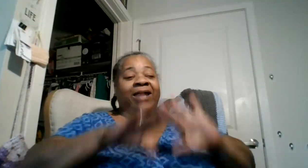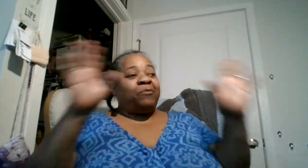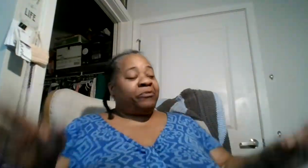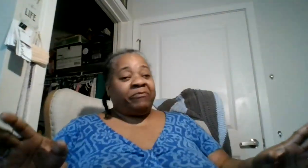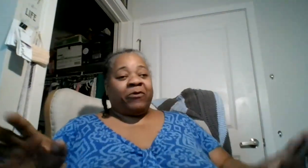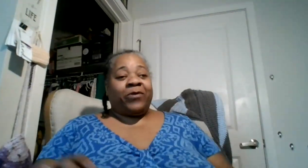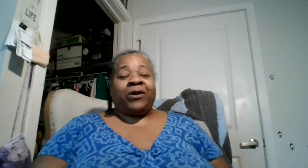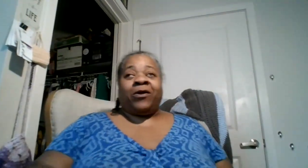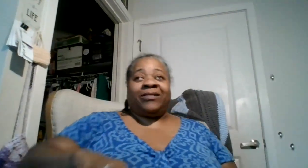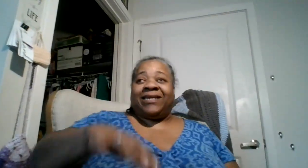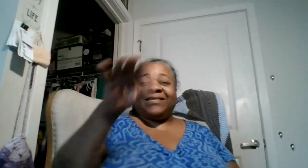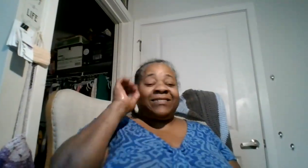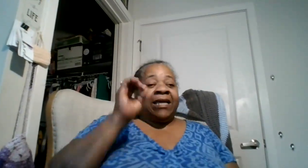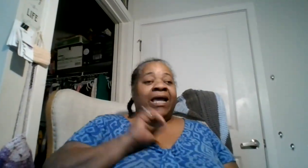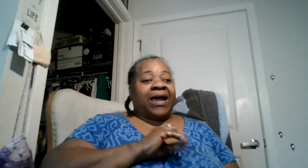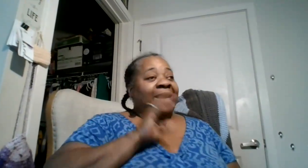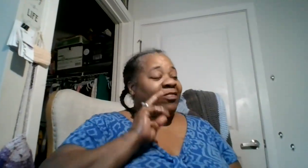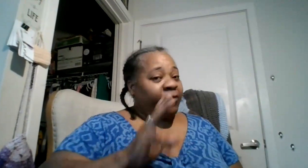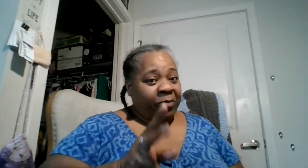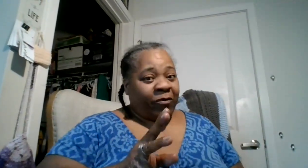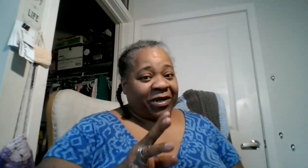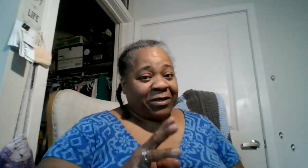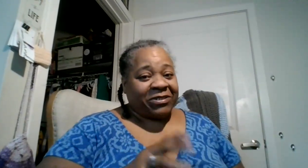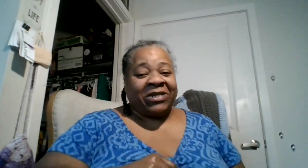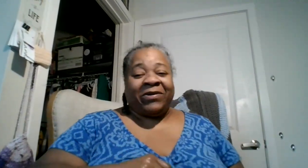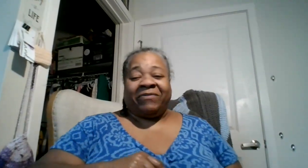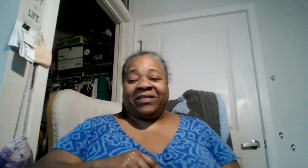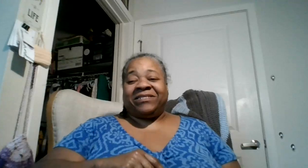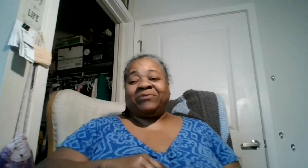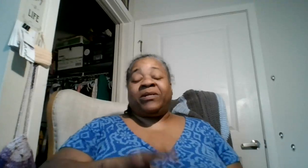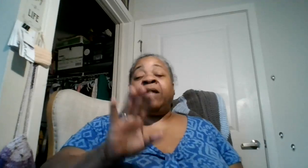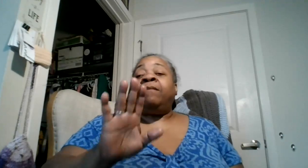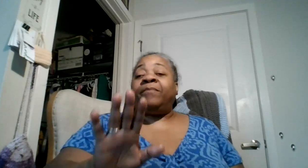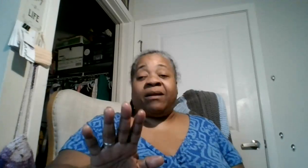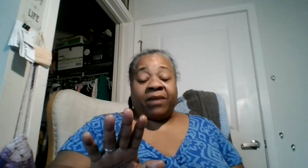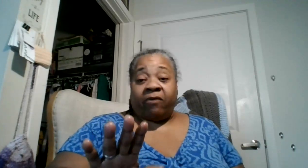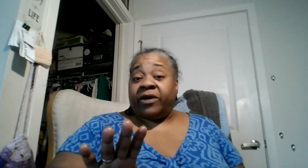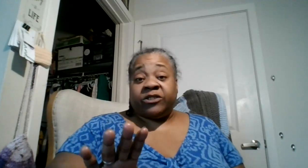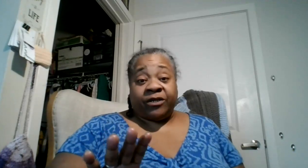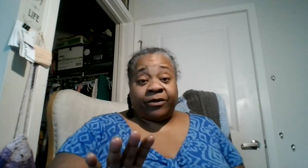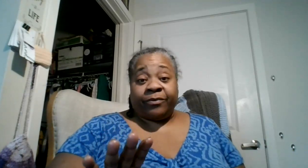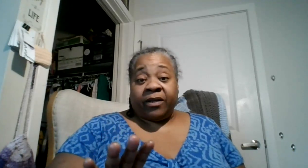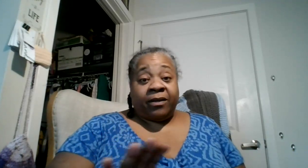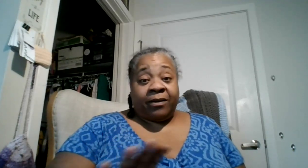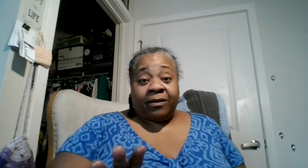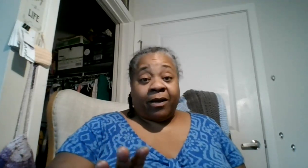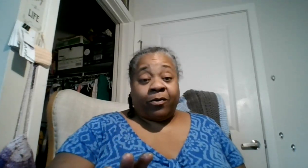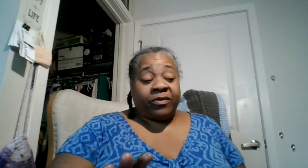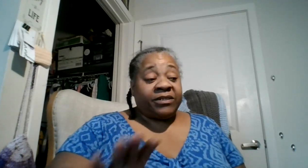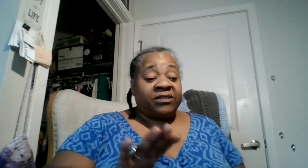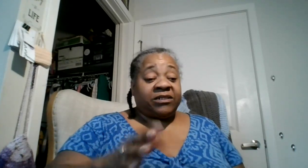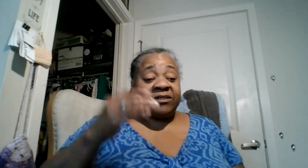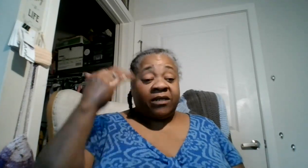up pre-recording all of these. I got like 3 more videos to do after this one, but I'm not rushing you. No, this is just